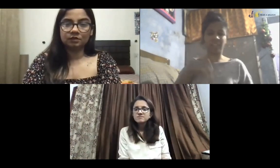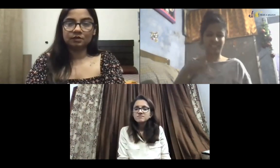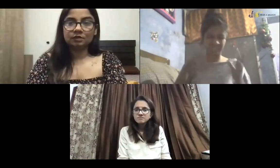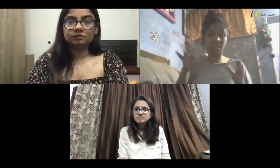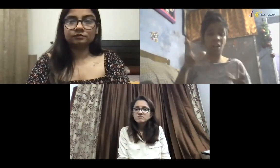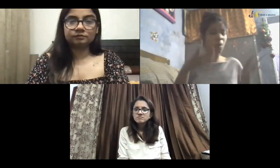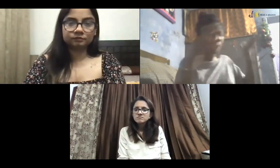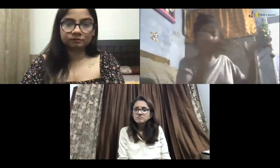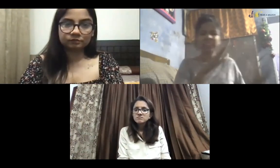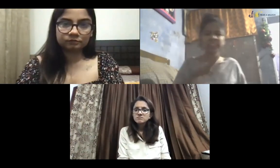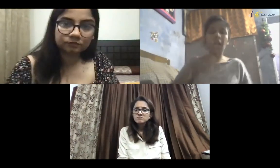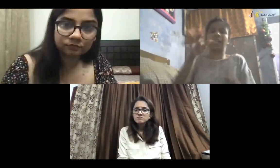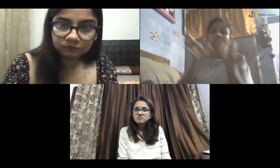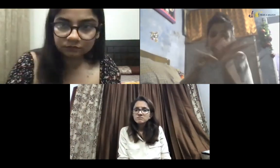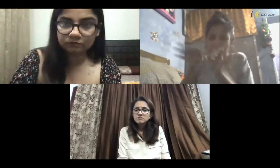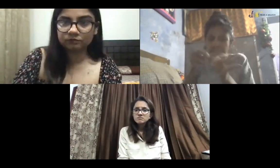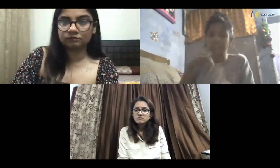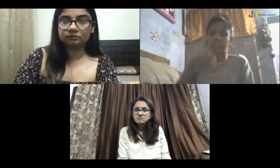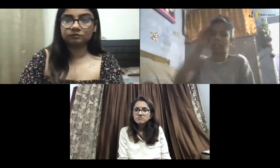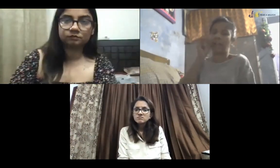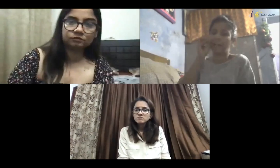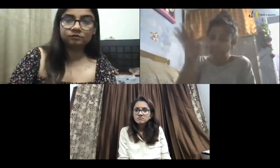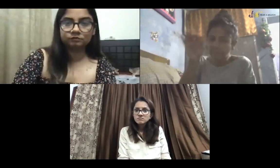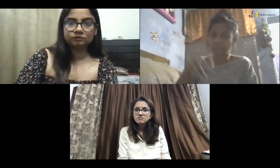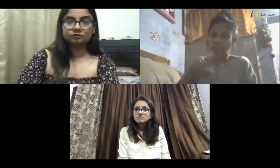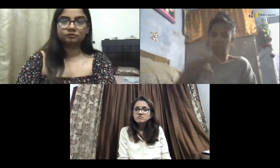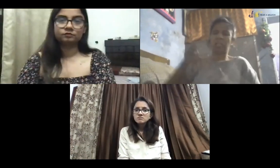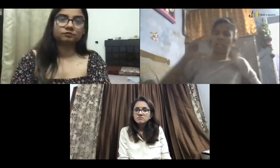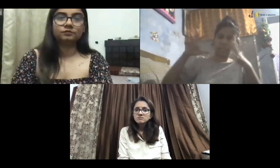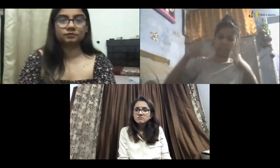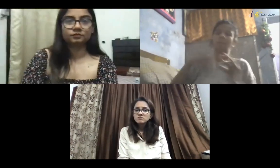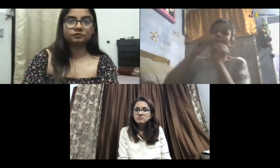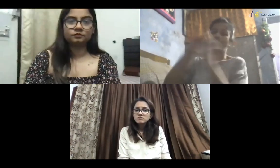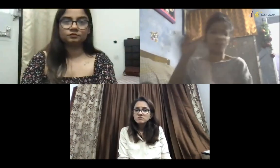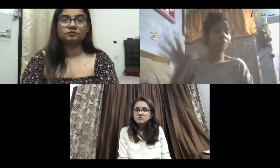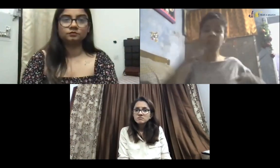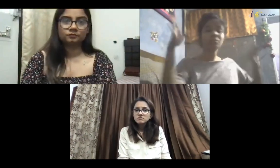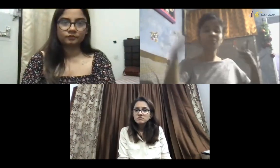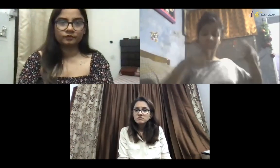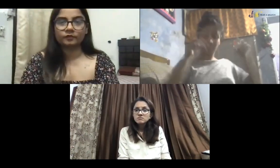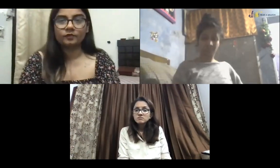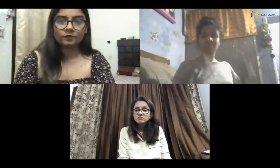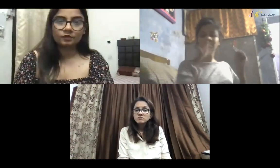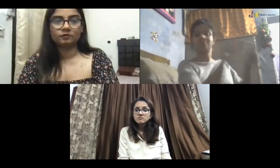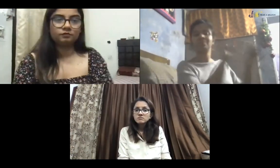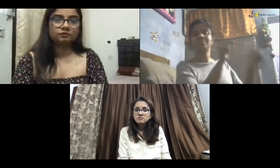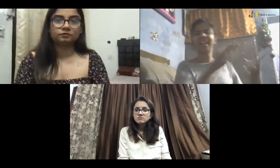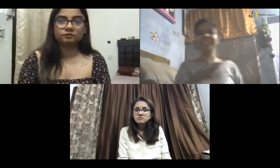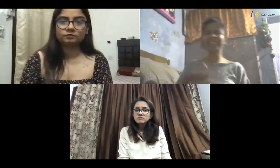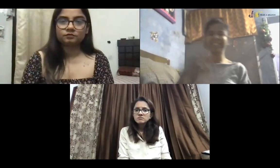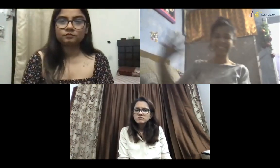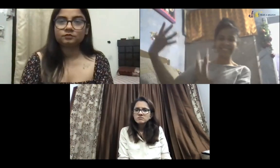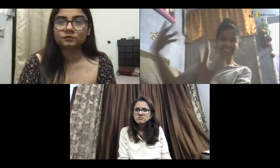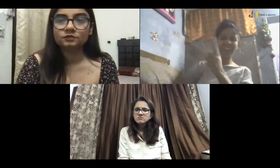is missing on the information and we are trying to explain her the things, but